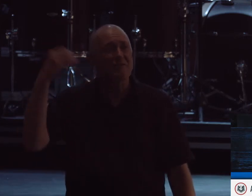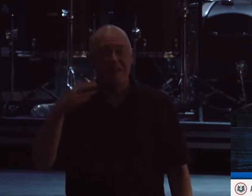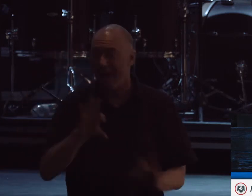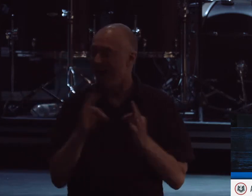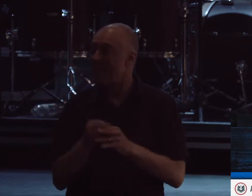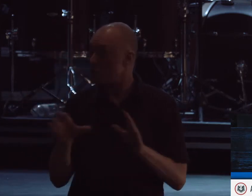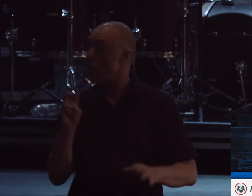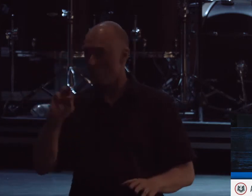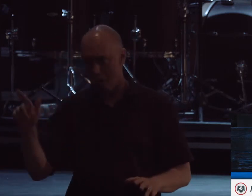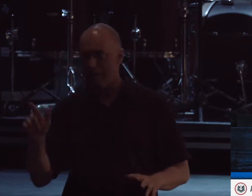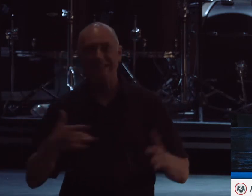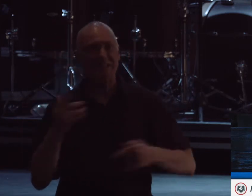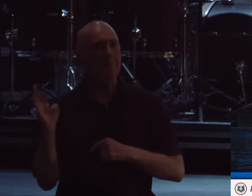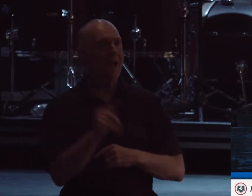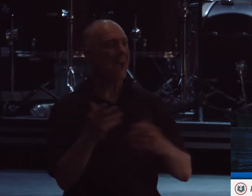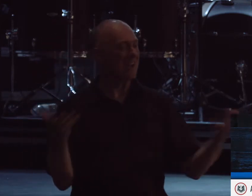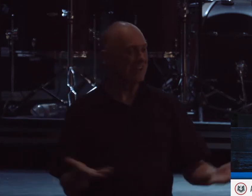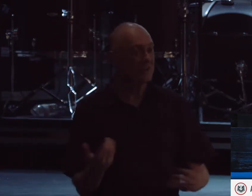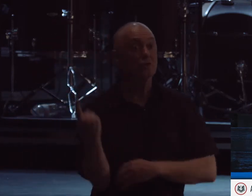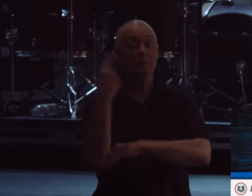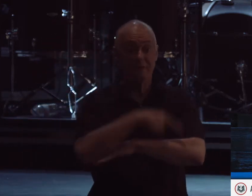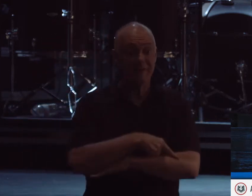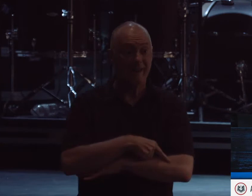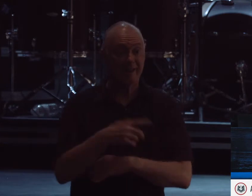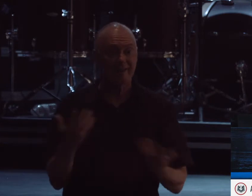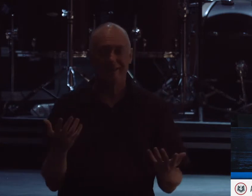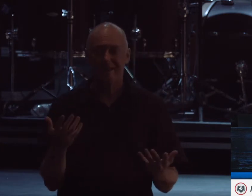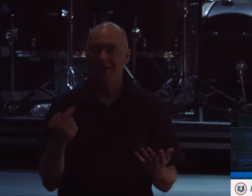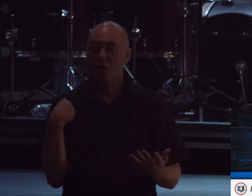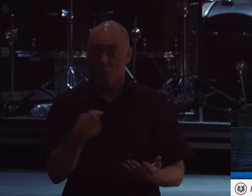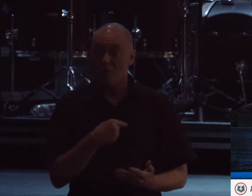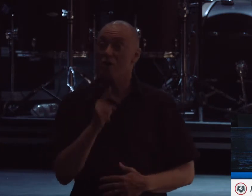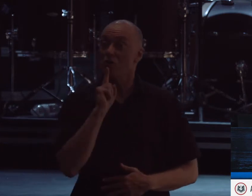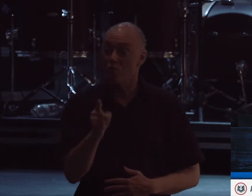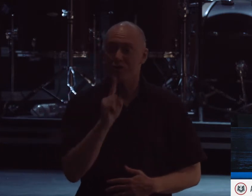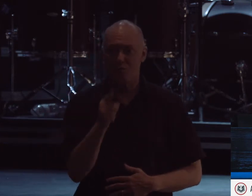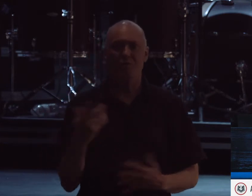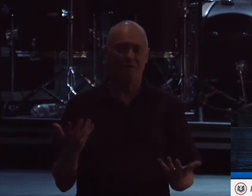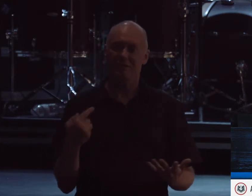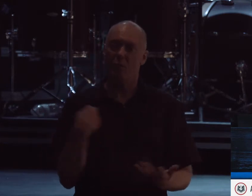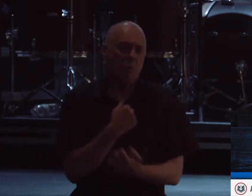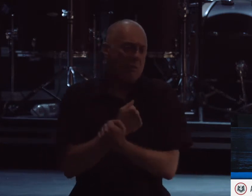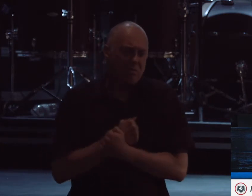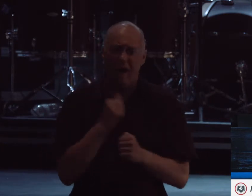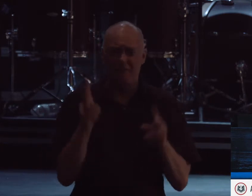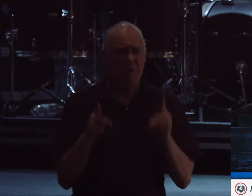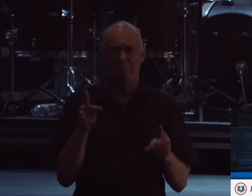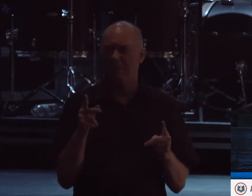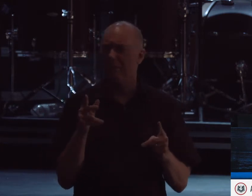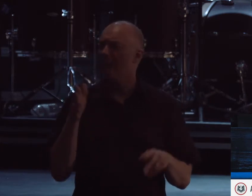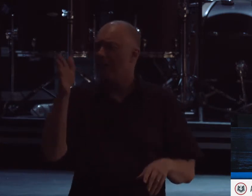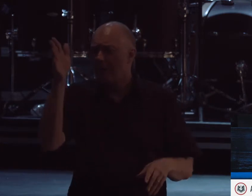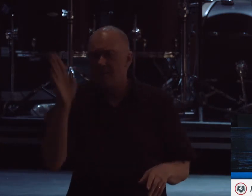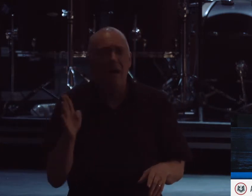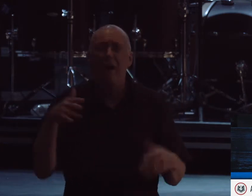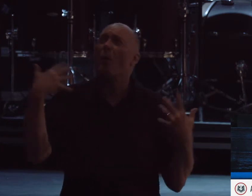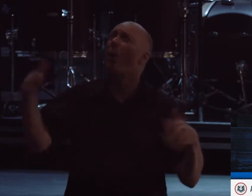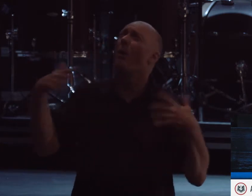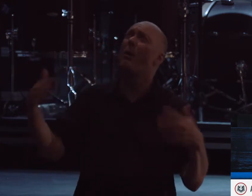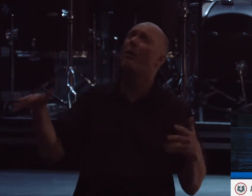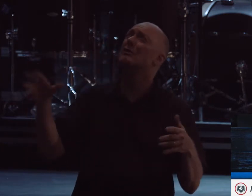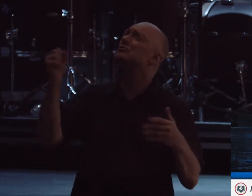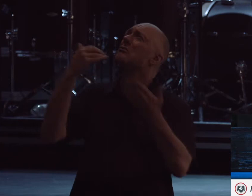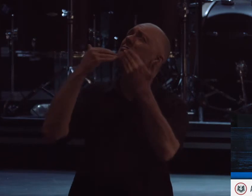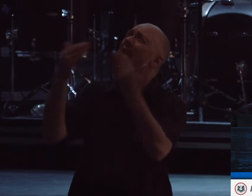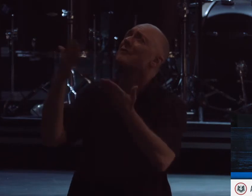grace, and our family's doing well. We're all excited to be here today and to rejoin. I mean, really, really, a church we love, people we love, a God that